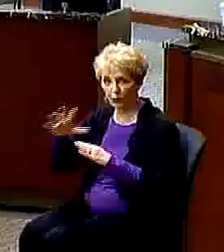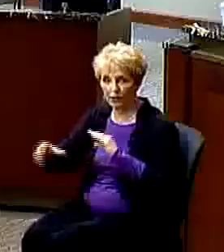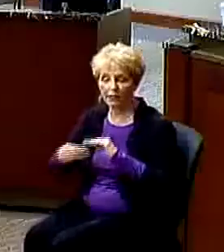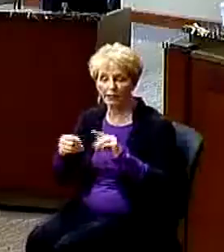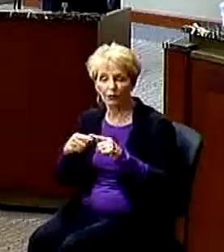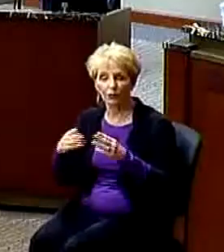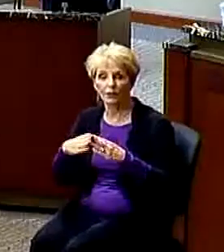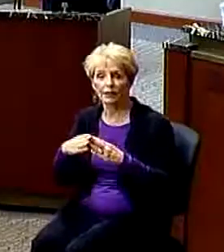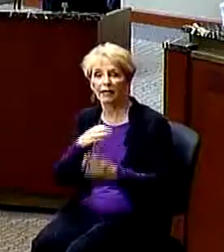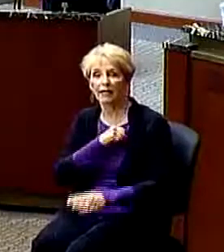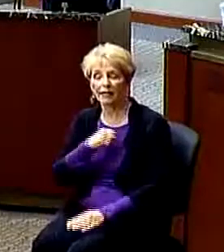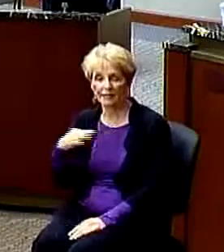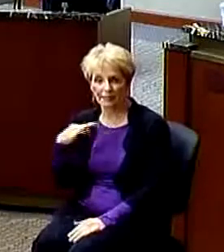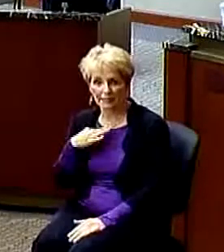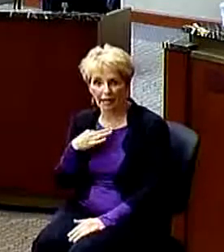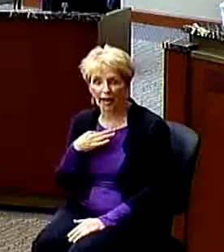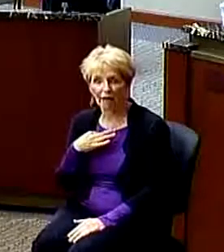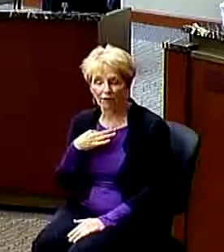staff.